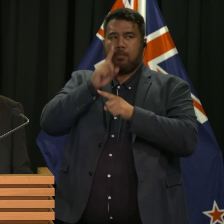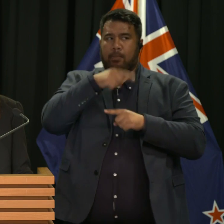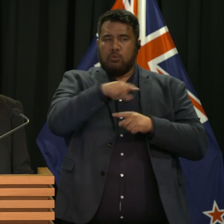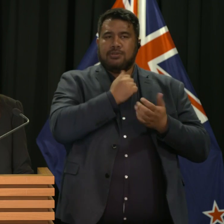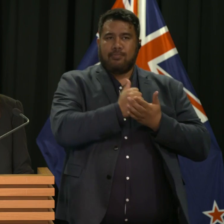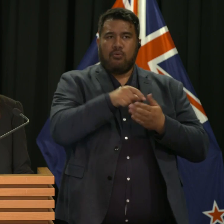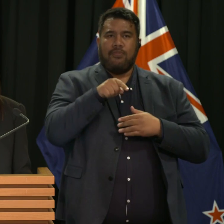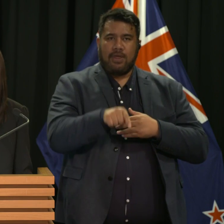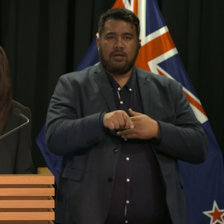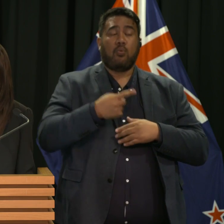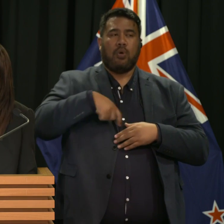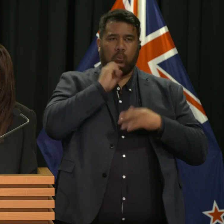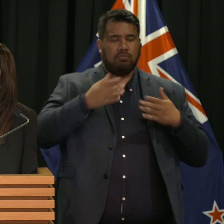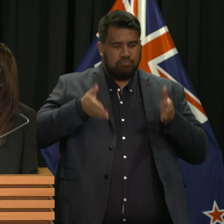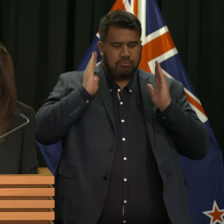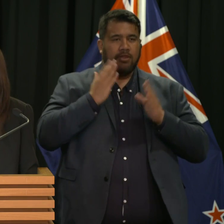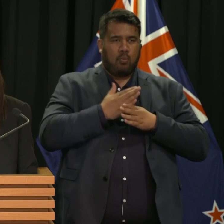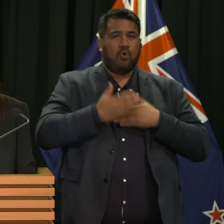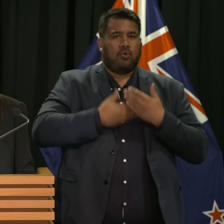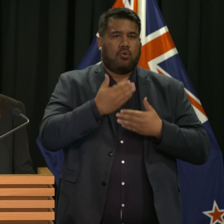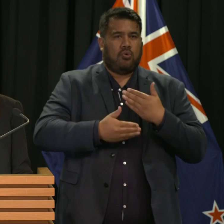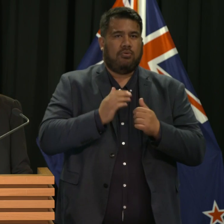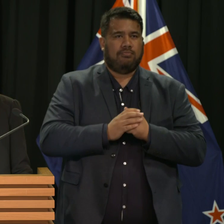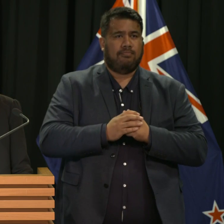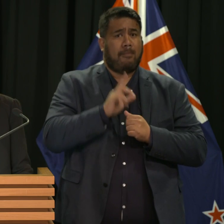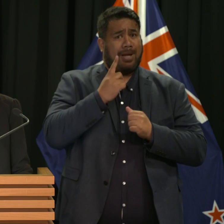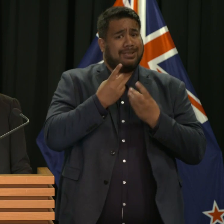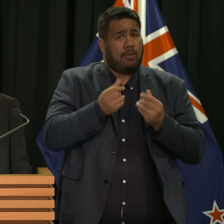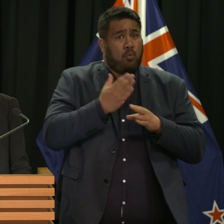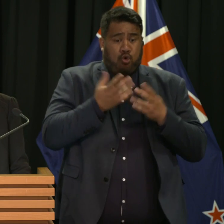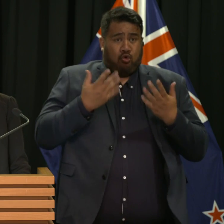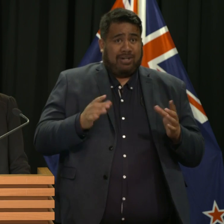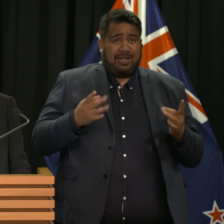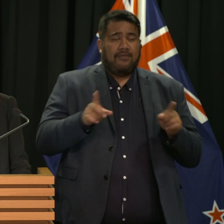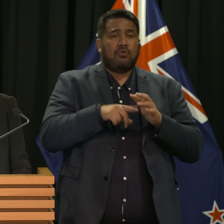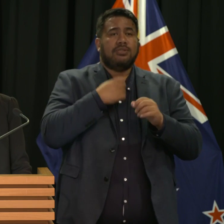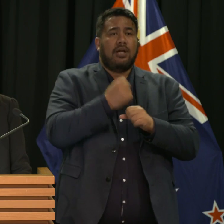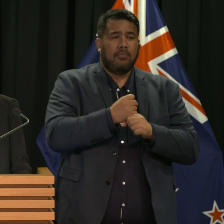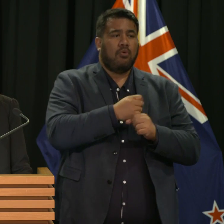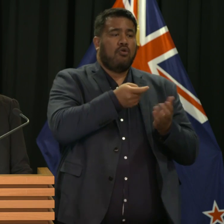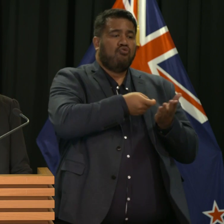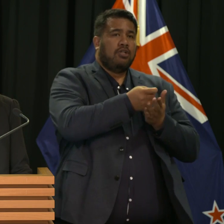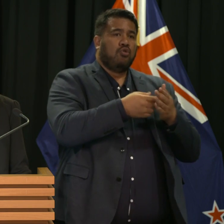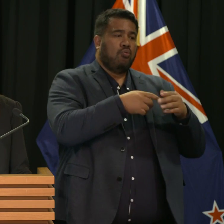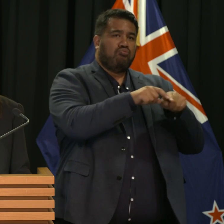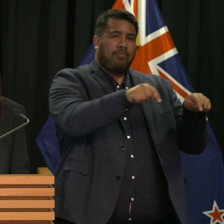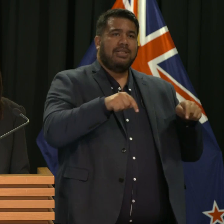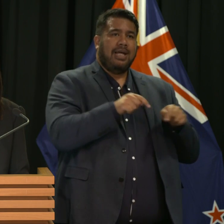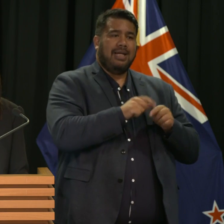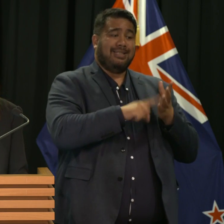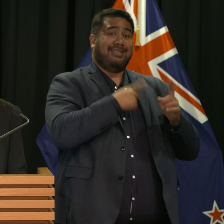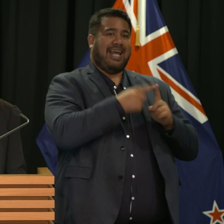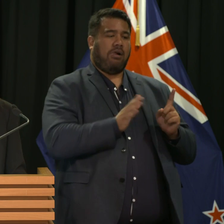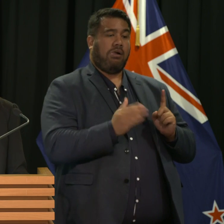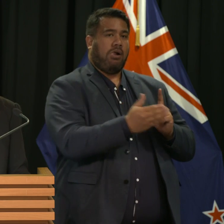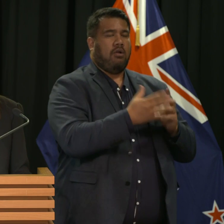measures. This is on top of the work we have already done, including closing rental property tax loopholes, providing a level